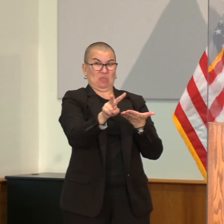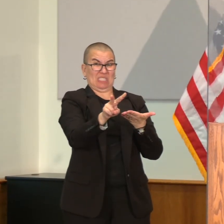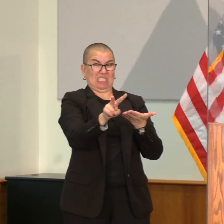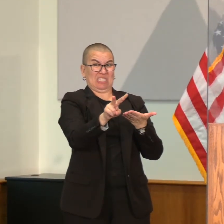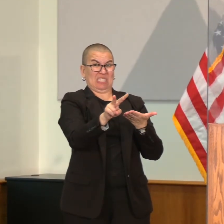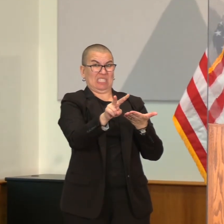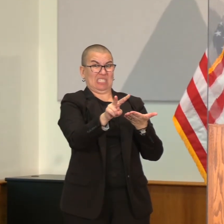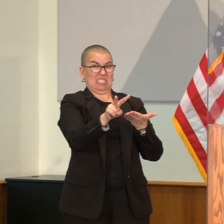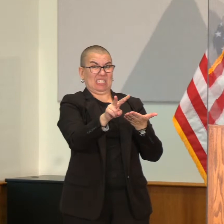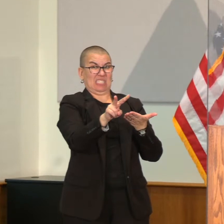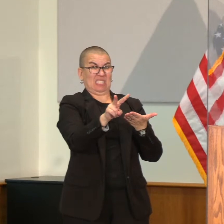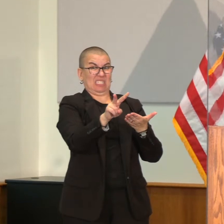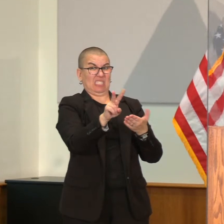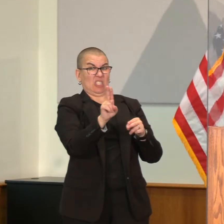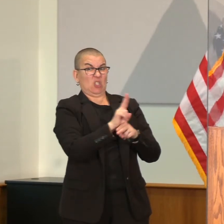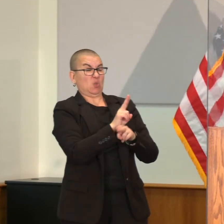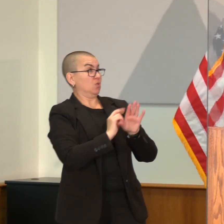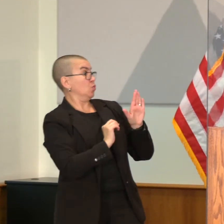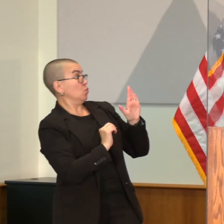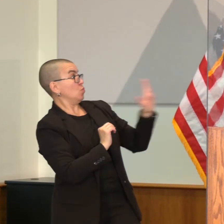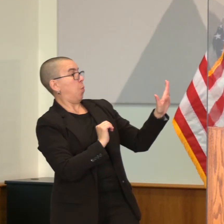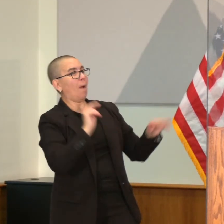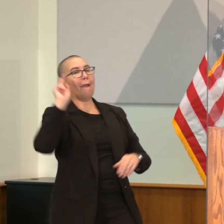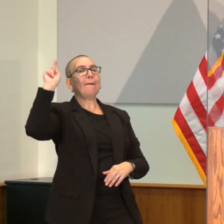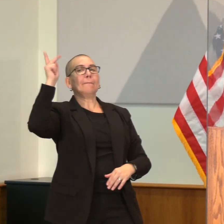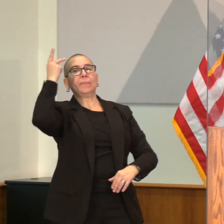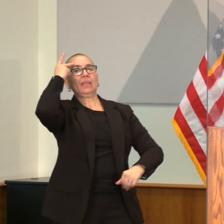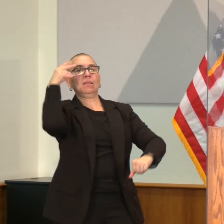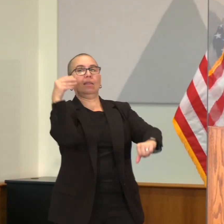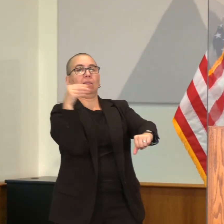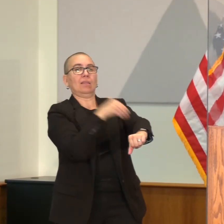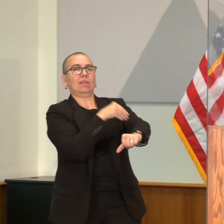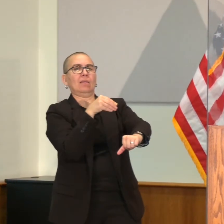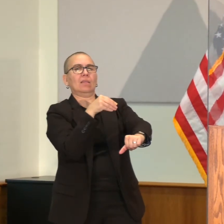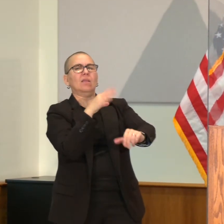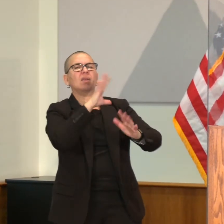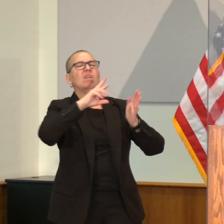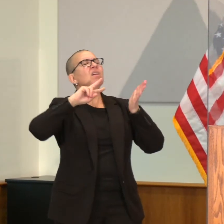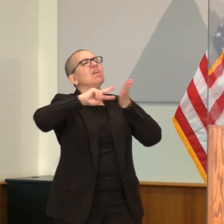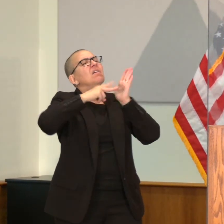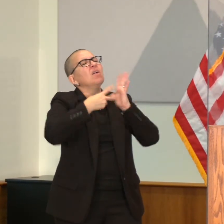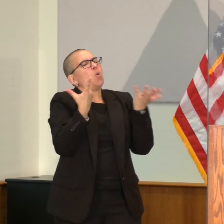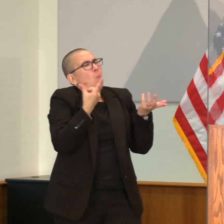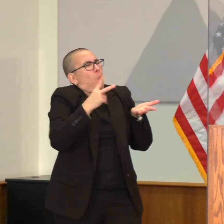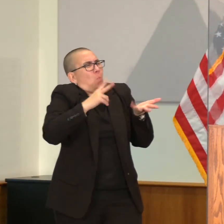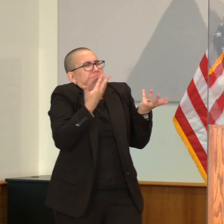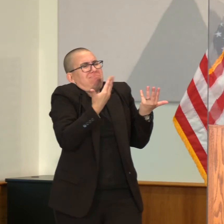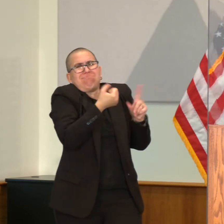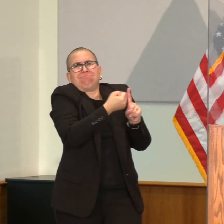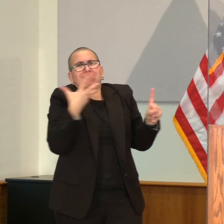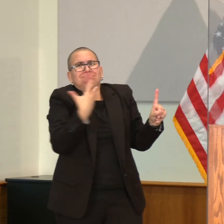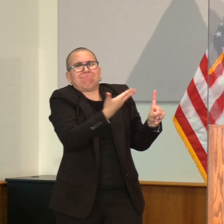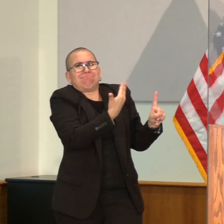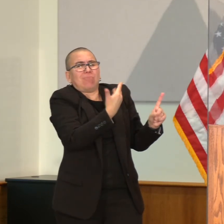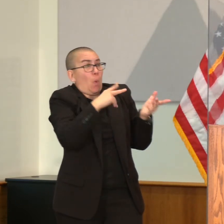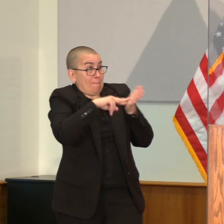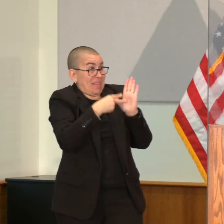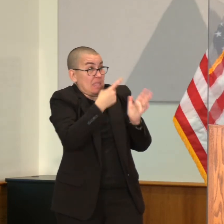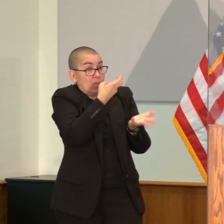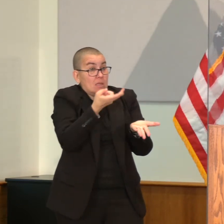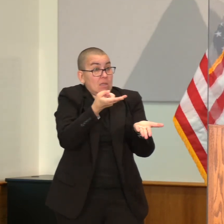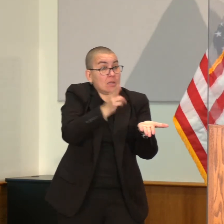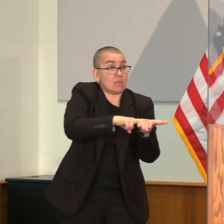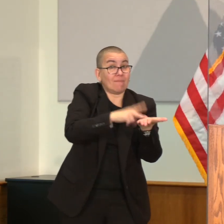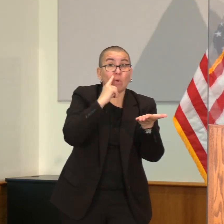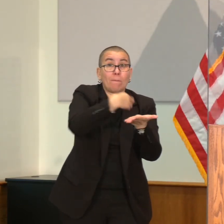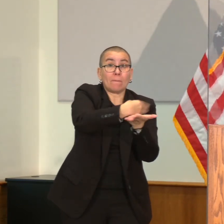capital, what does that actually look like and mean? I mean, are you willing to say, for example, that you won't sign a budget that doesn't include this? Are there other